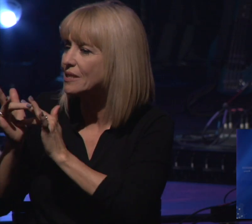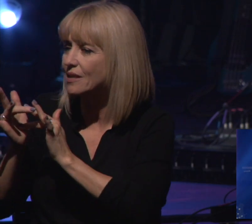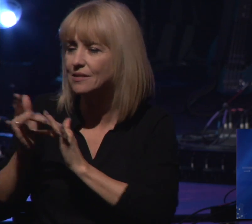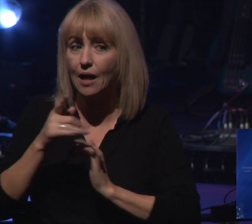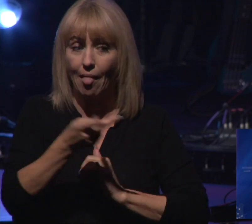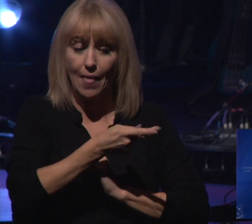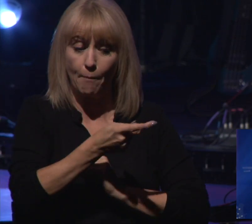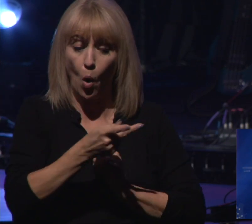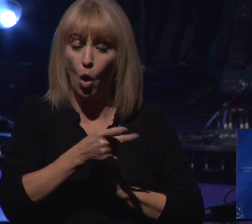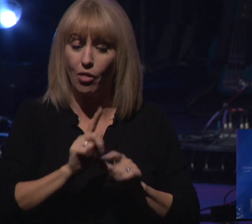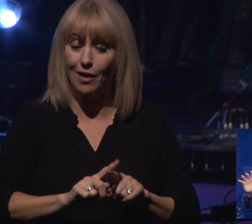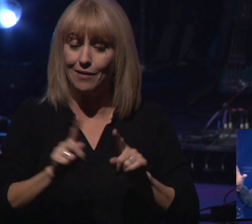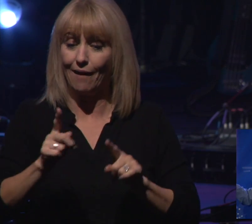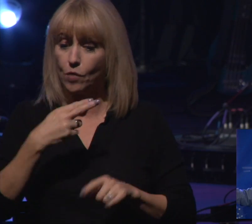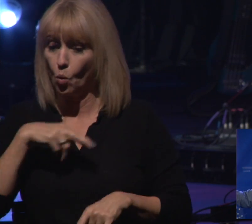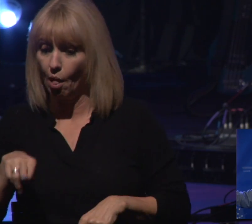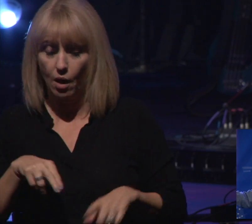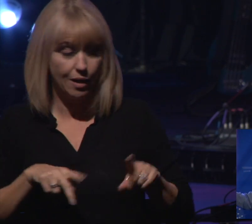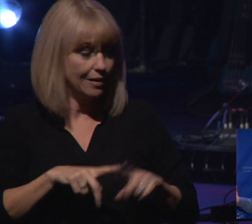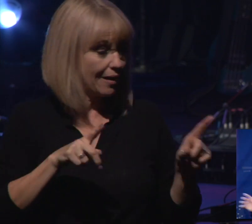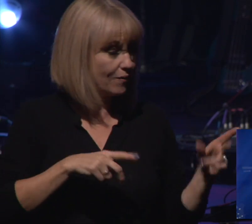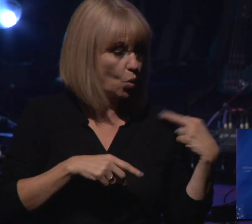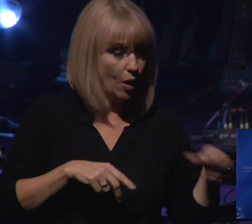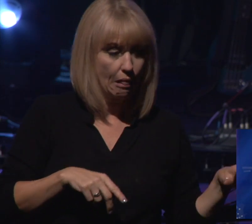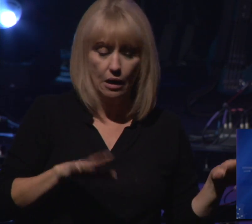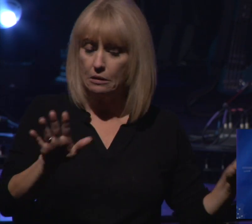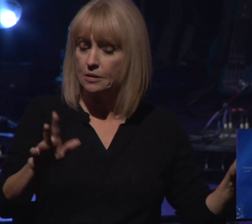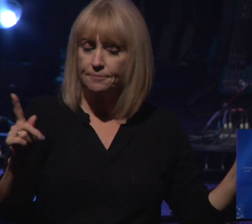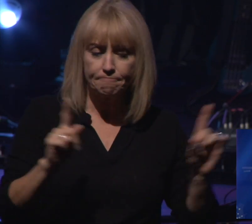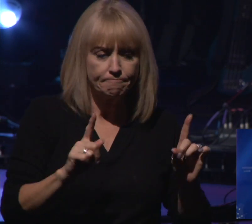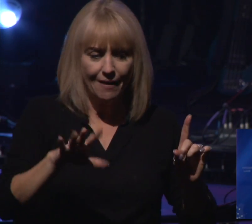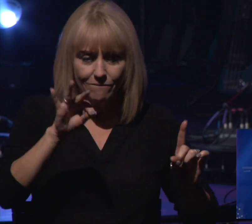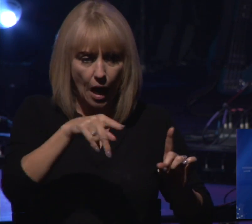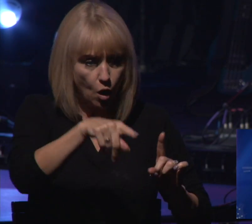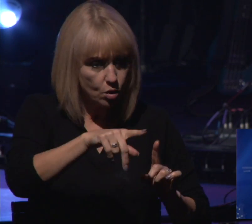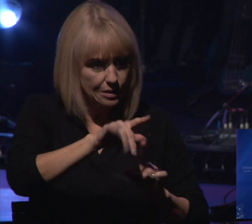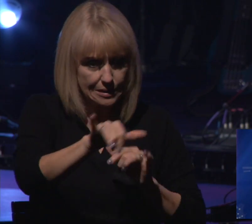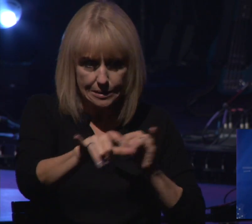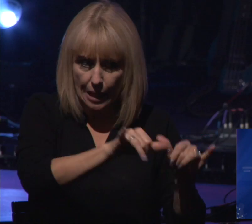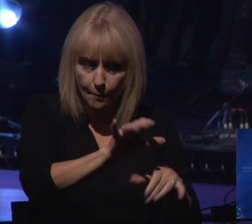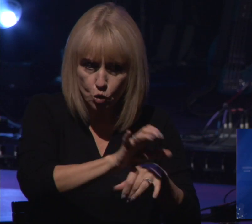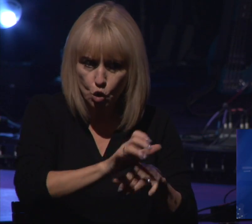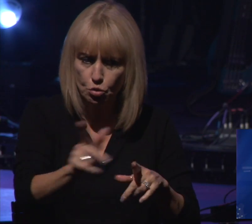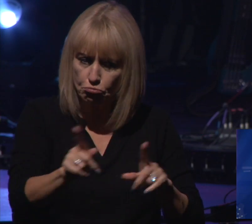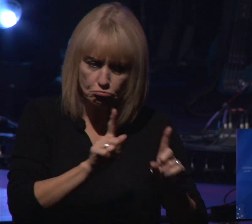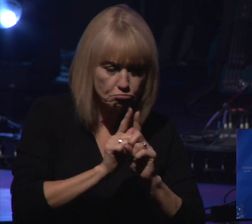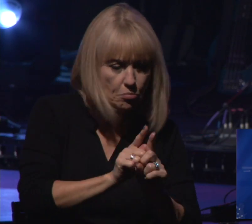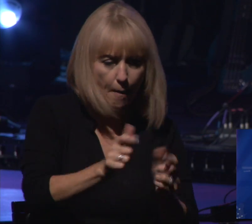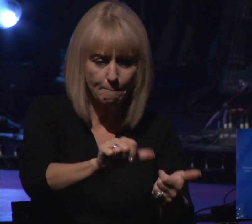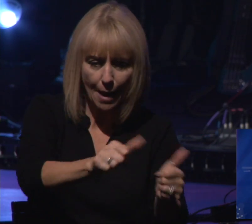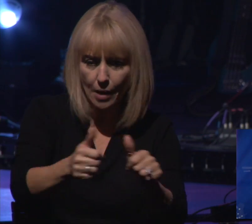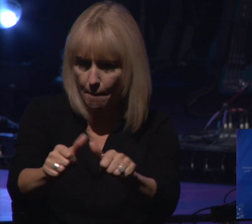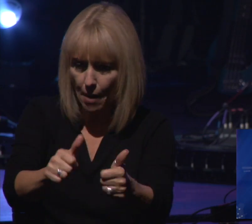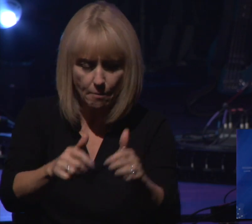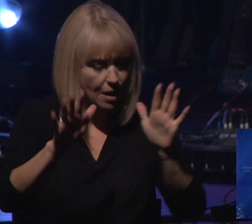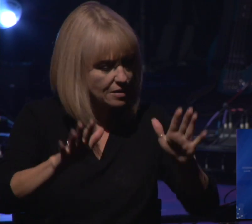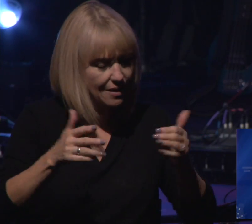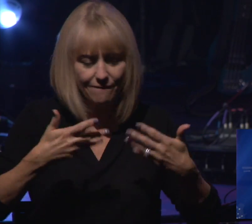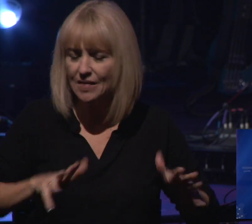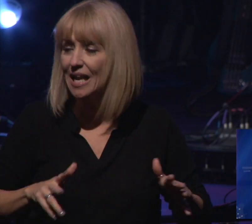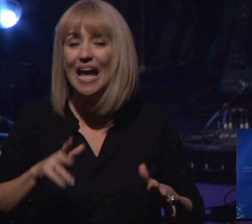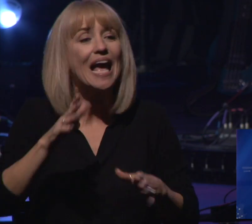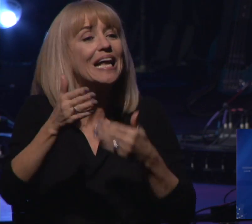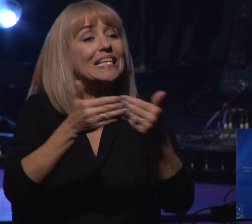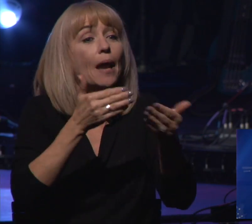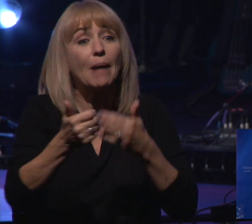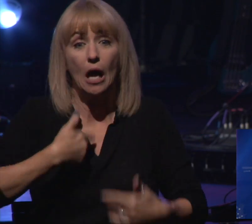figured out what it was. They finally found, they came from two different backgrounds completely. They found a church. They were committed to Jesus. They were baptized, and they were